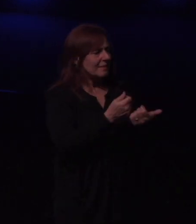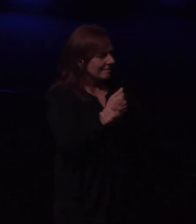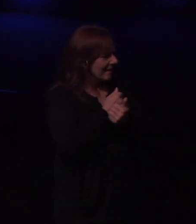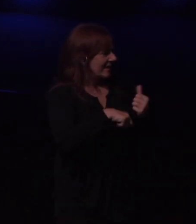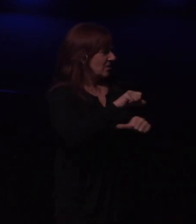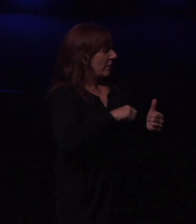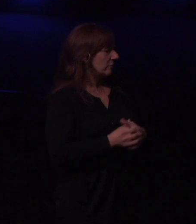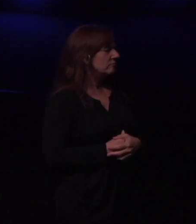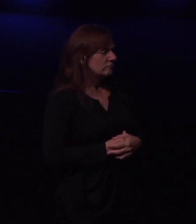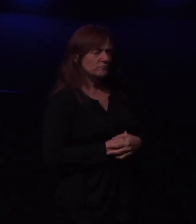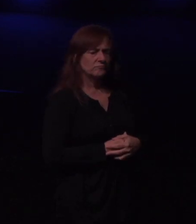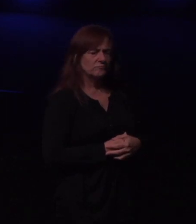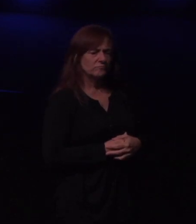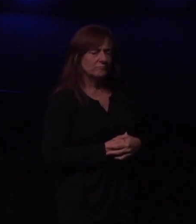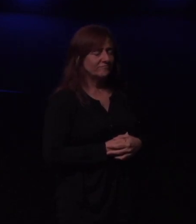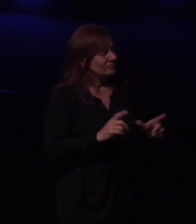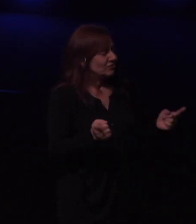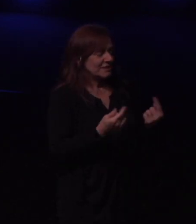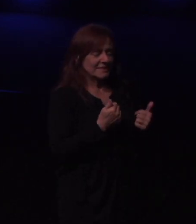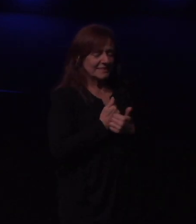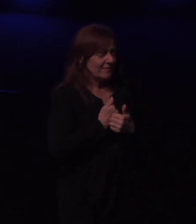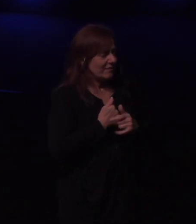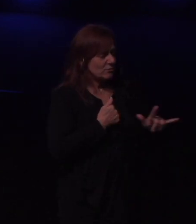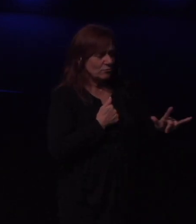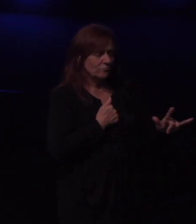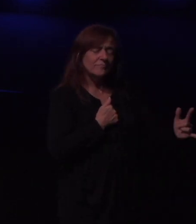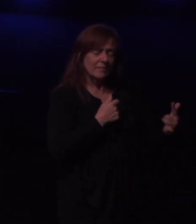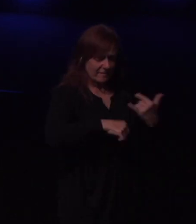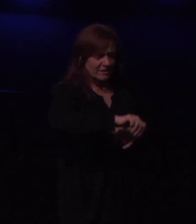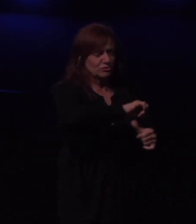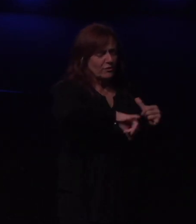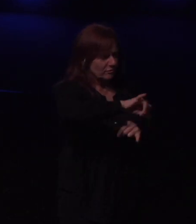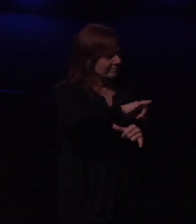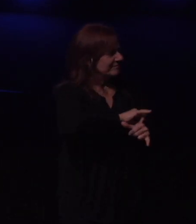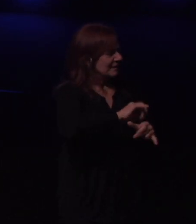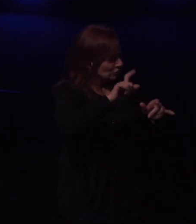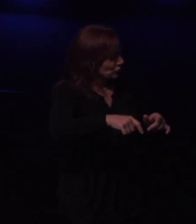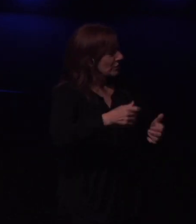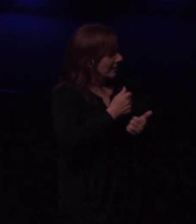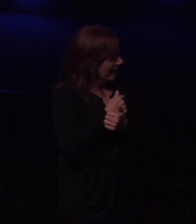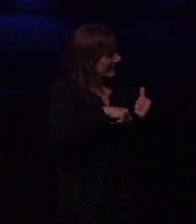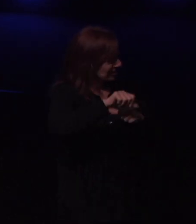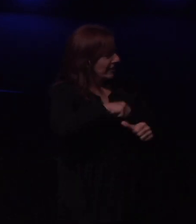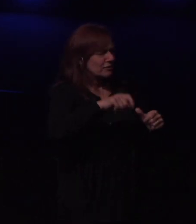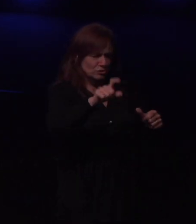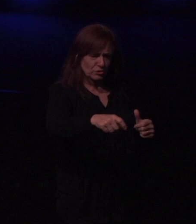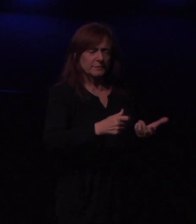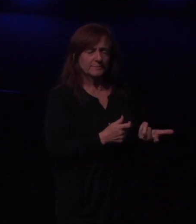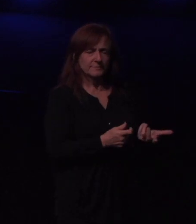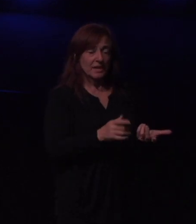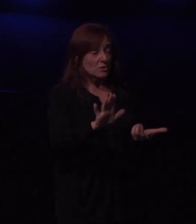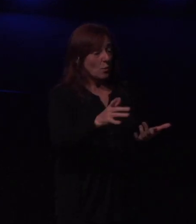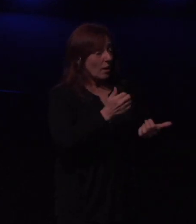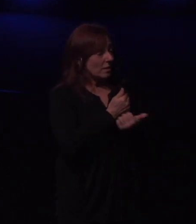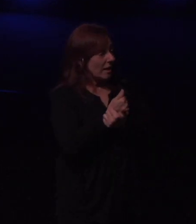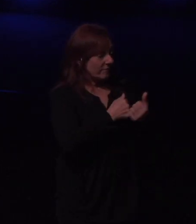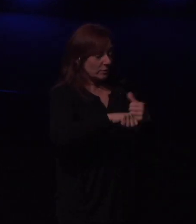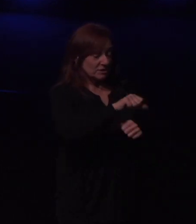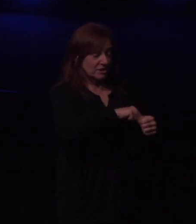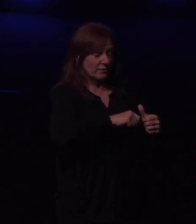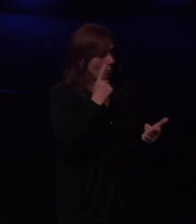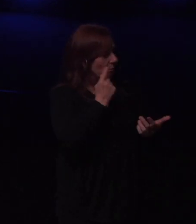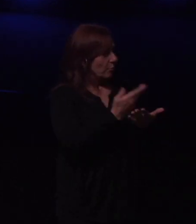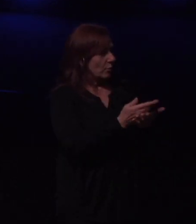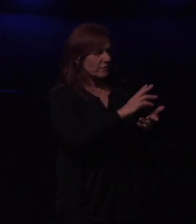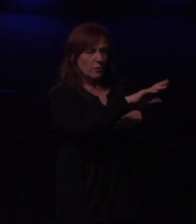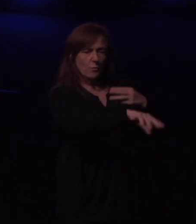other. Just as I've loved you, you should love each other. Your love for one another will prove